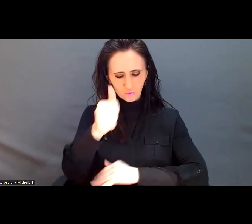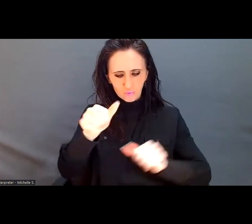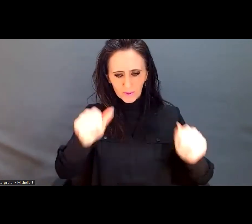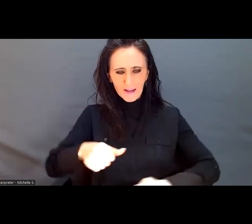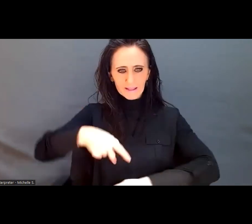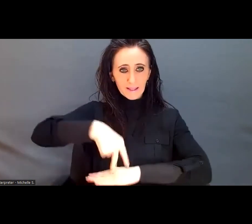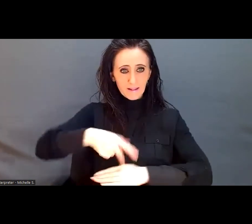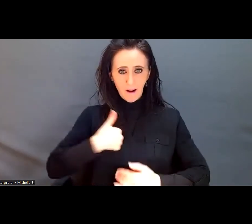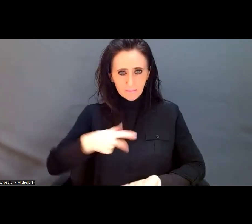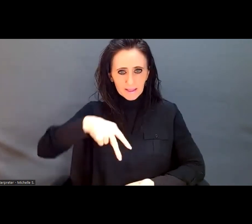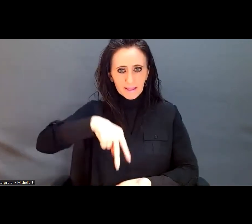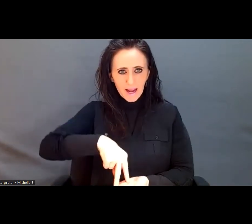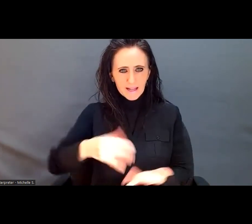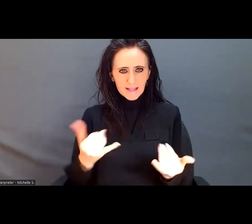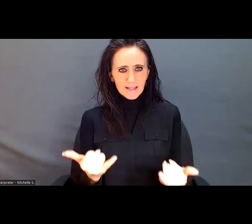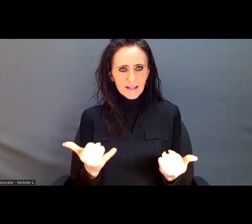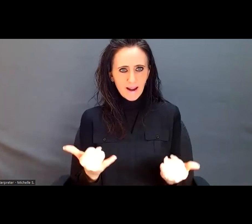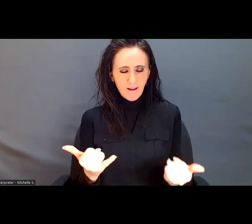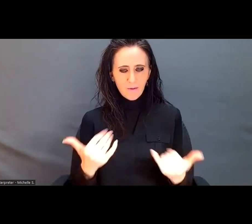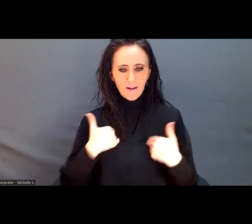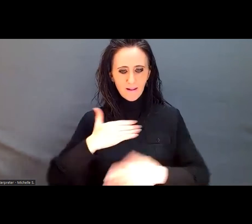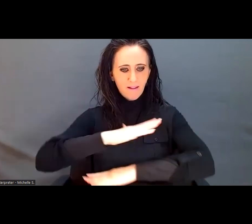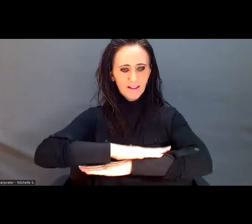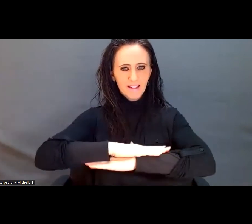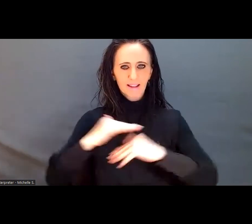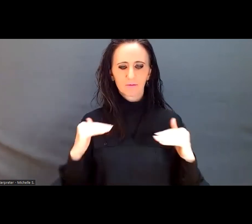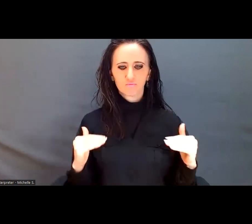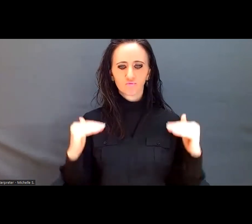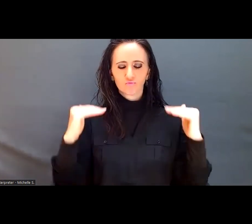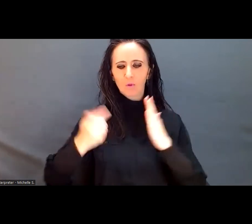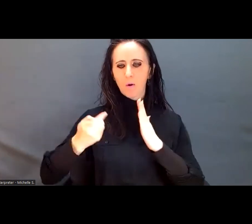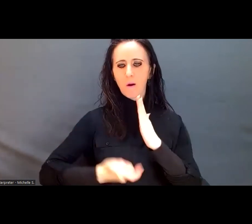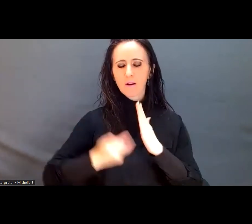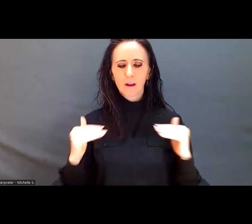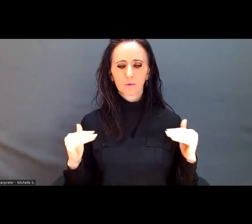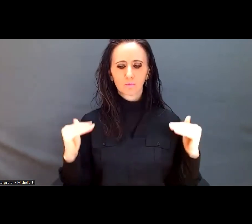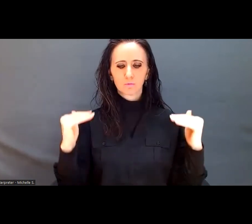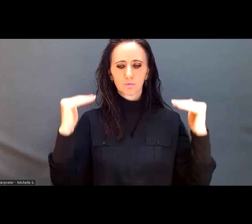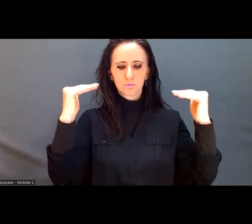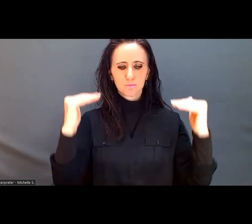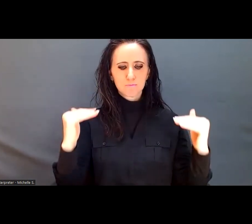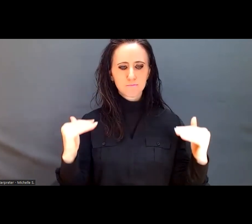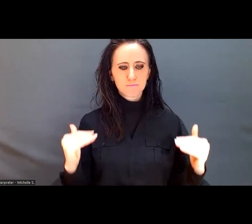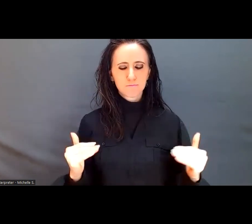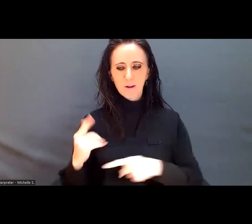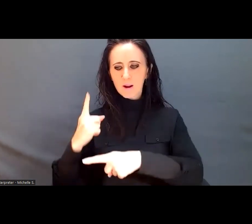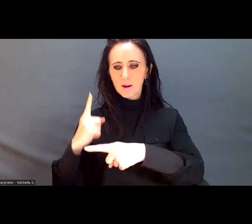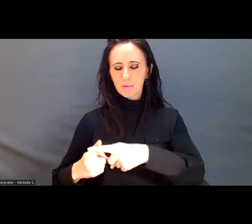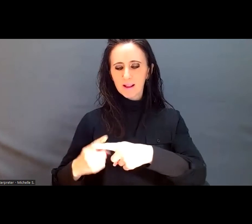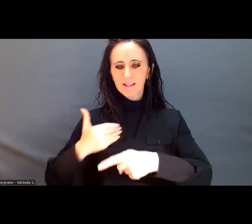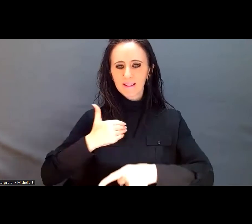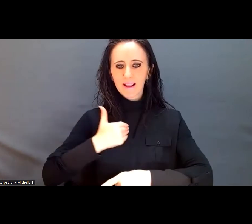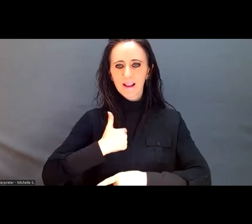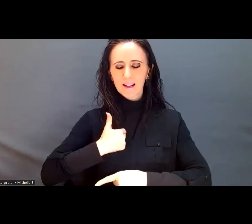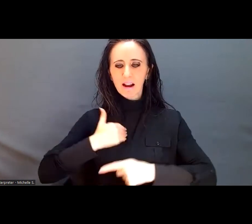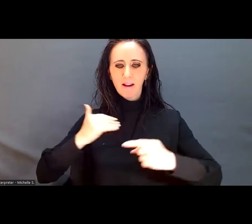a smaller plastic bin that I've got my laptop on so